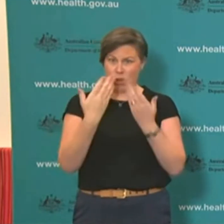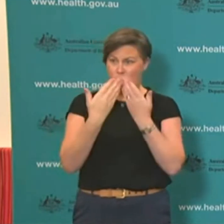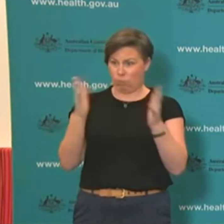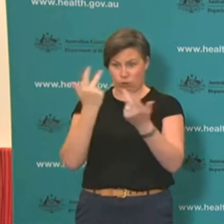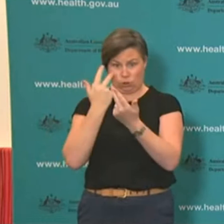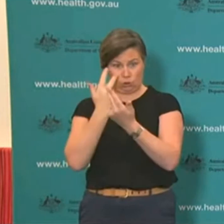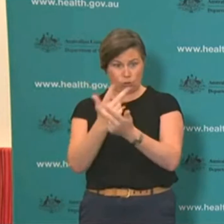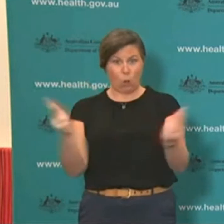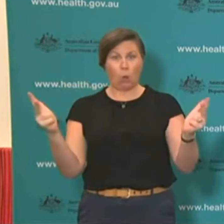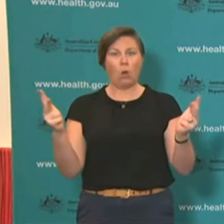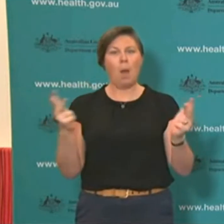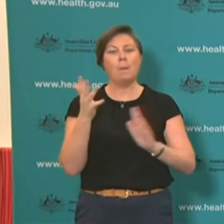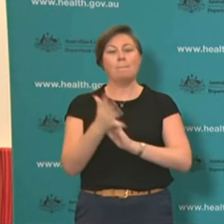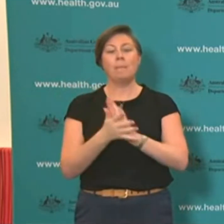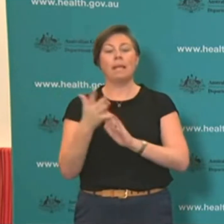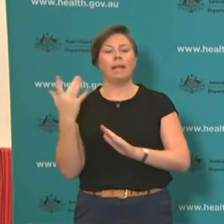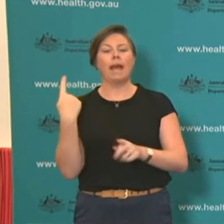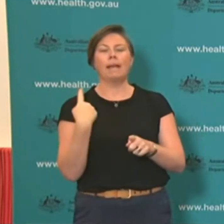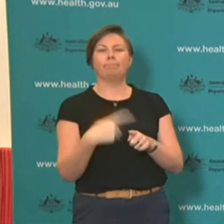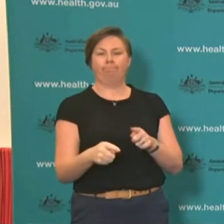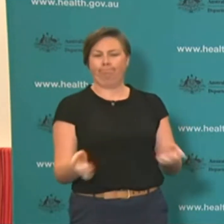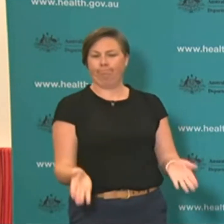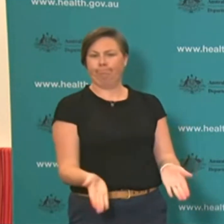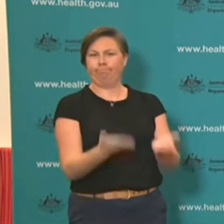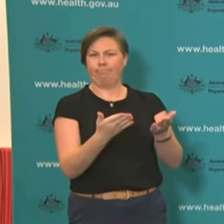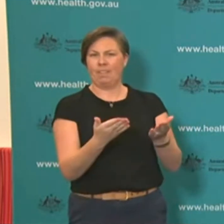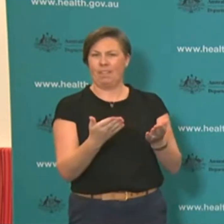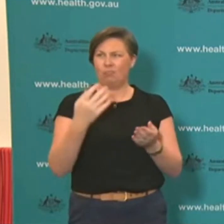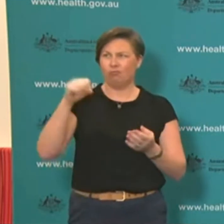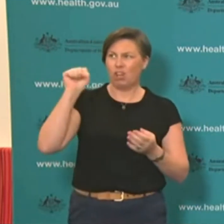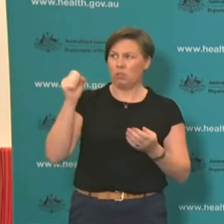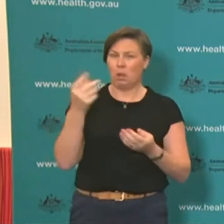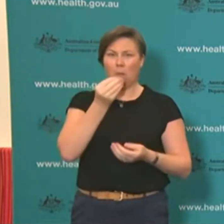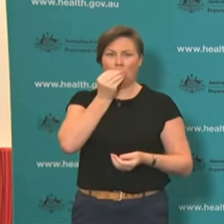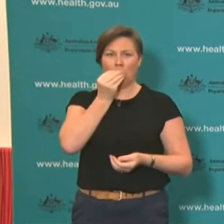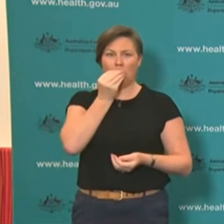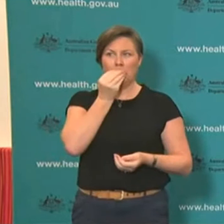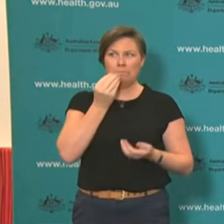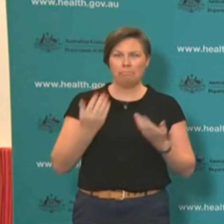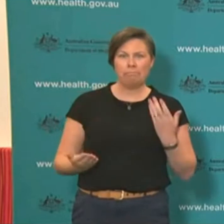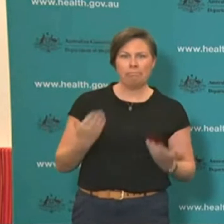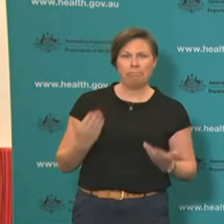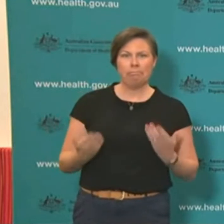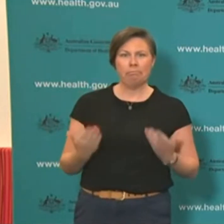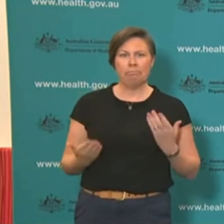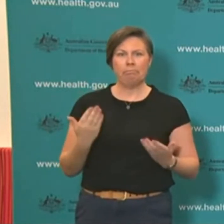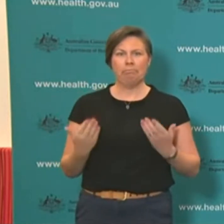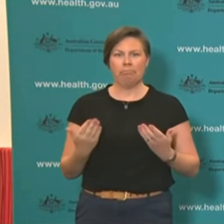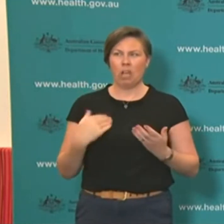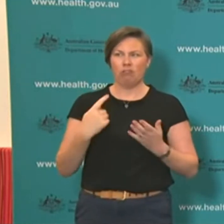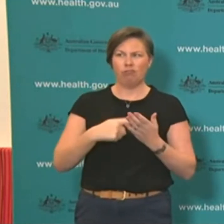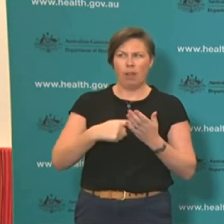to understand about a vaccine. So the more information we get about any vaccine produced by any country, the